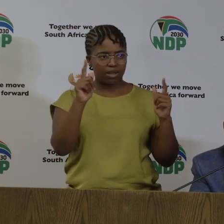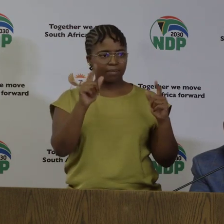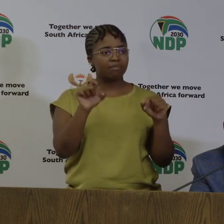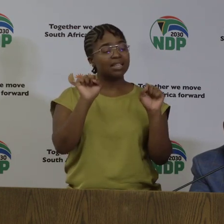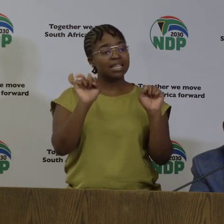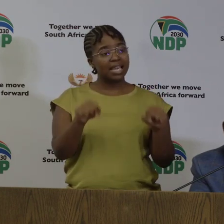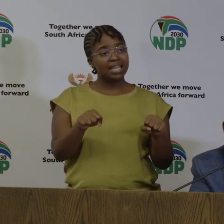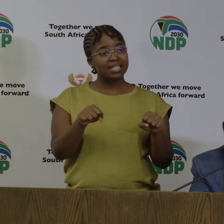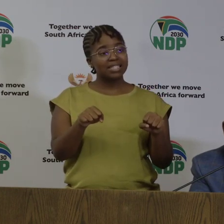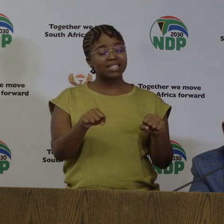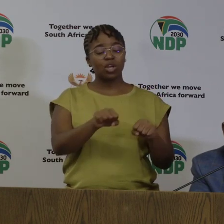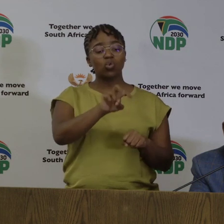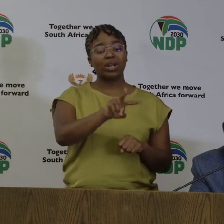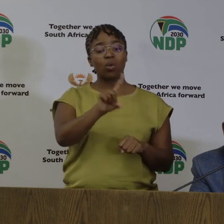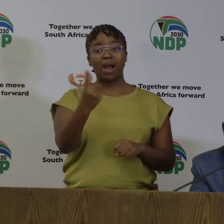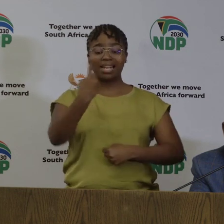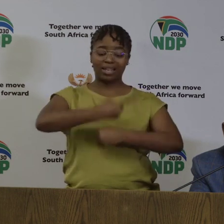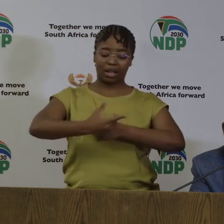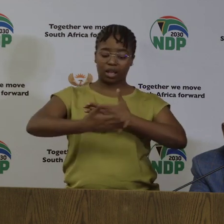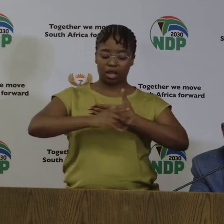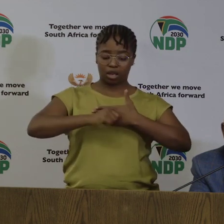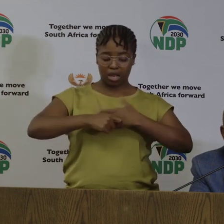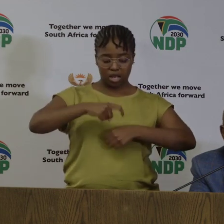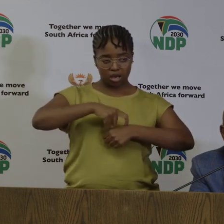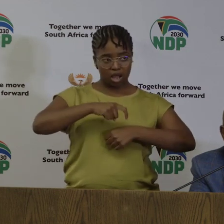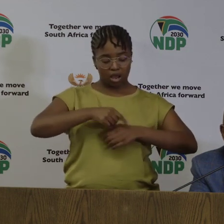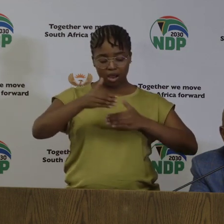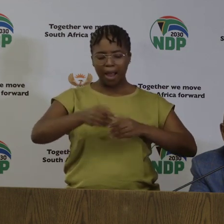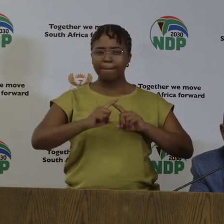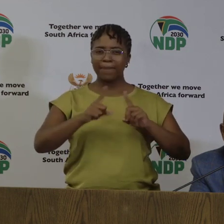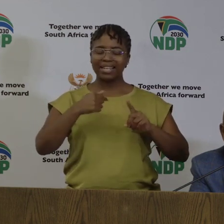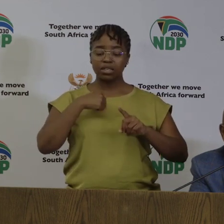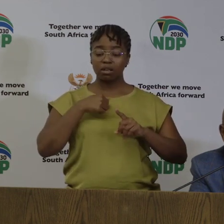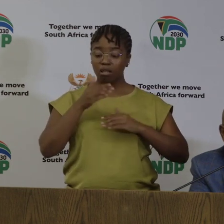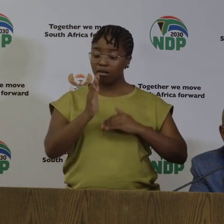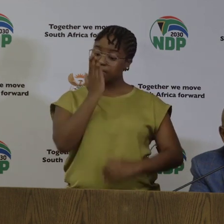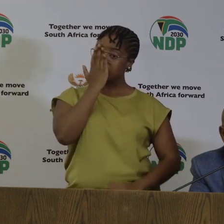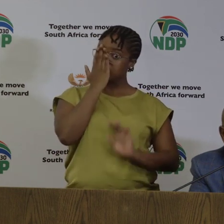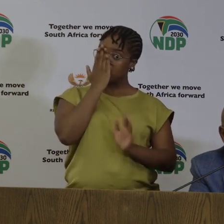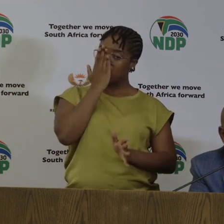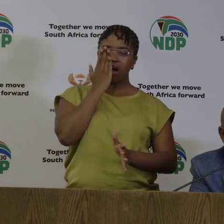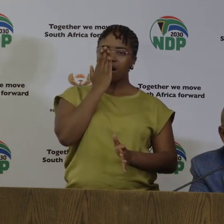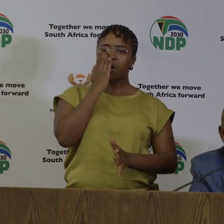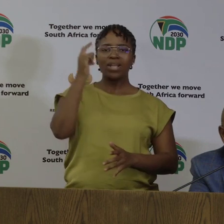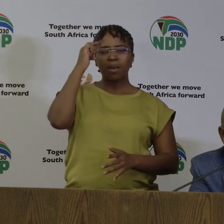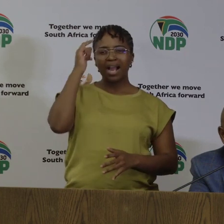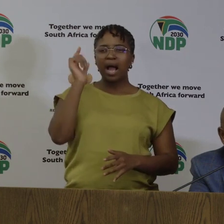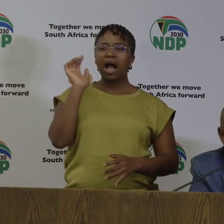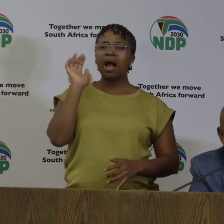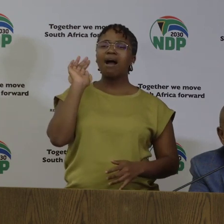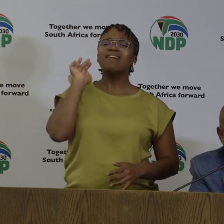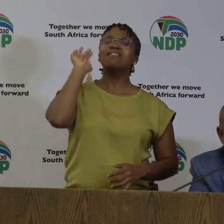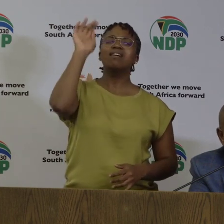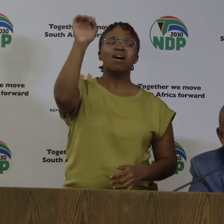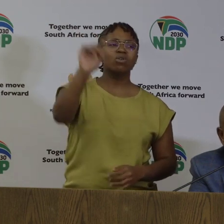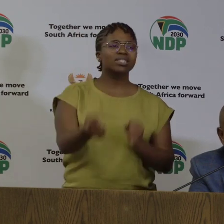we are looking at the 21-day period, but we are also looking way beyond that, beginning to say how do we begin to put